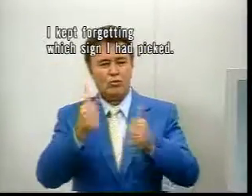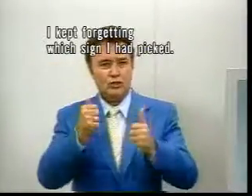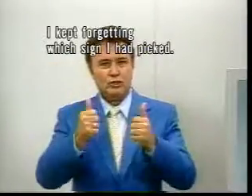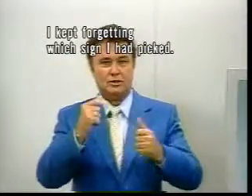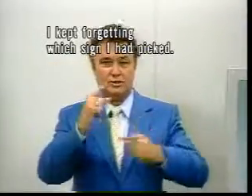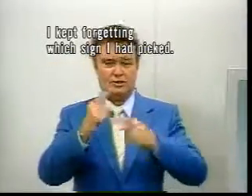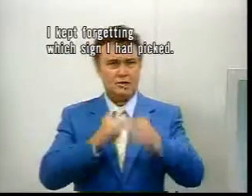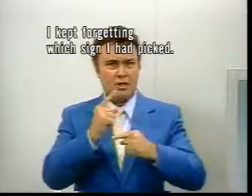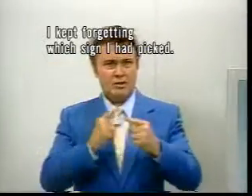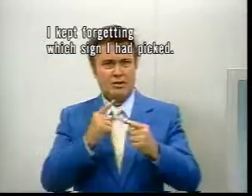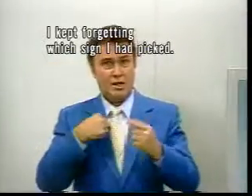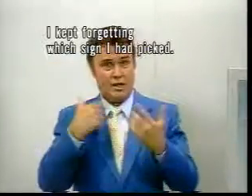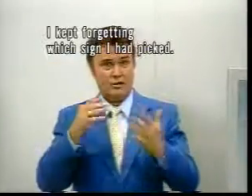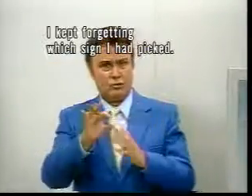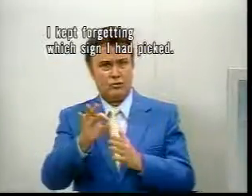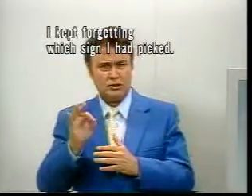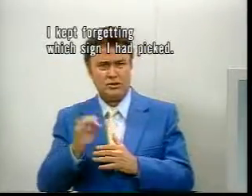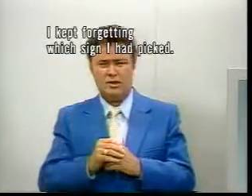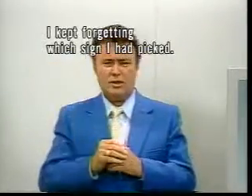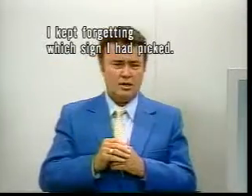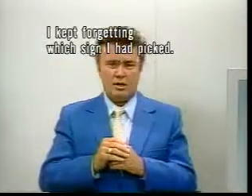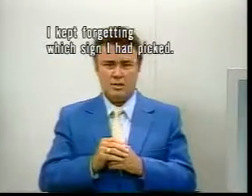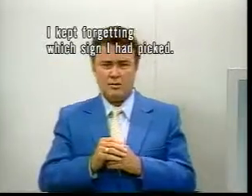I kept forgetting which sign I had picked.